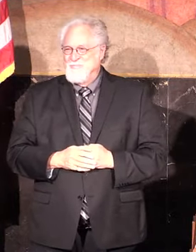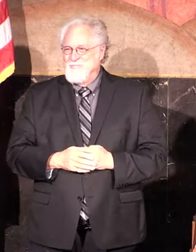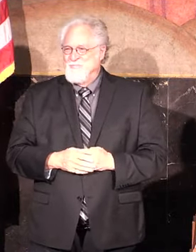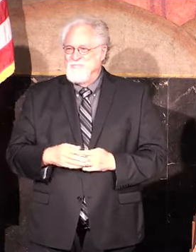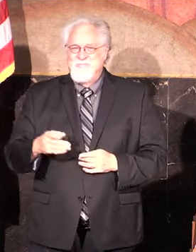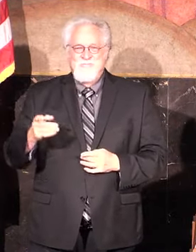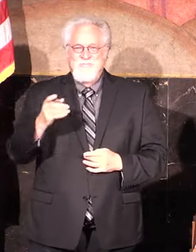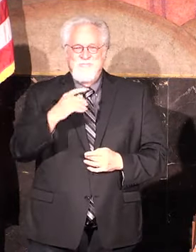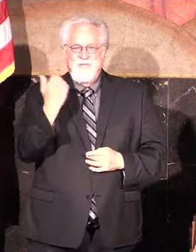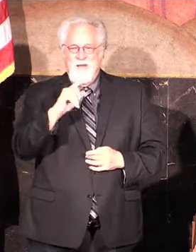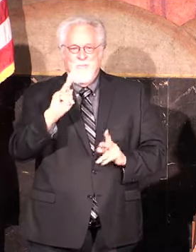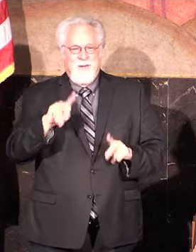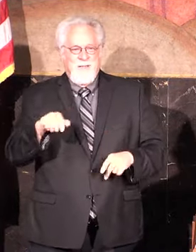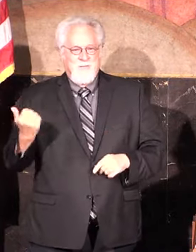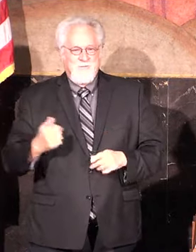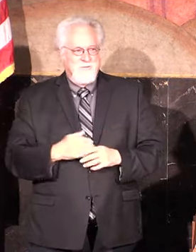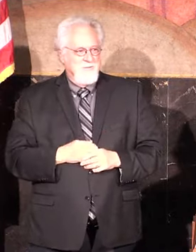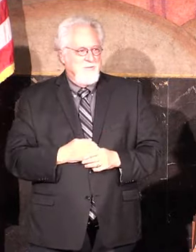Yes, anybody else?